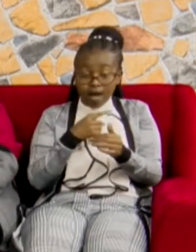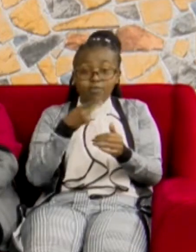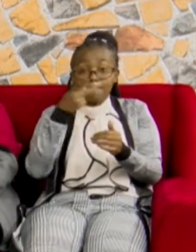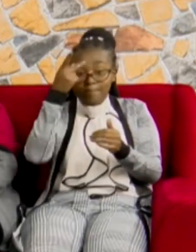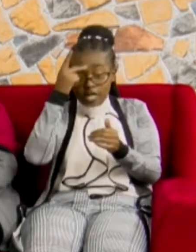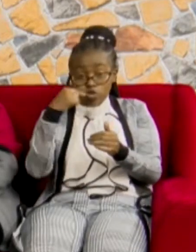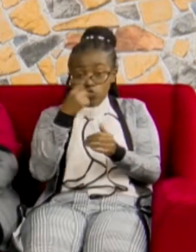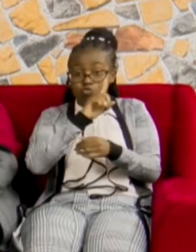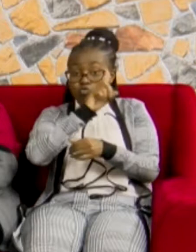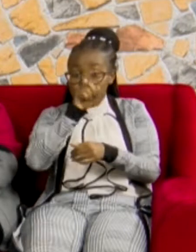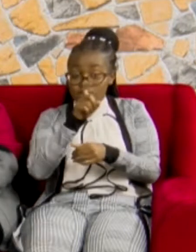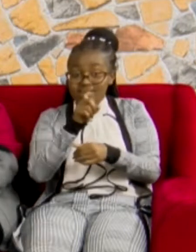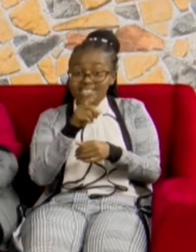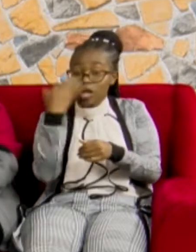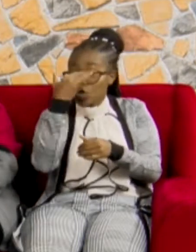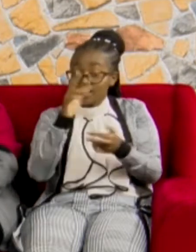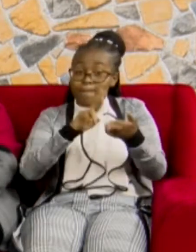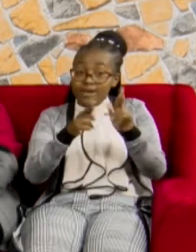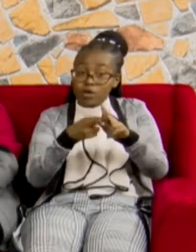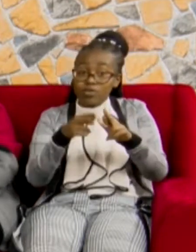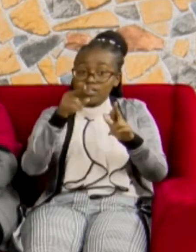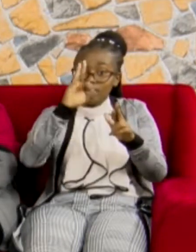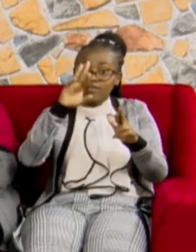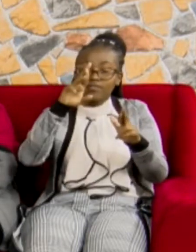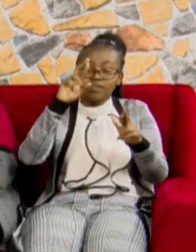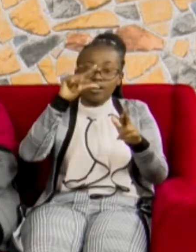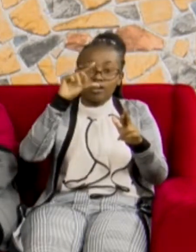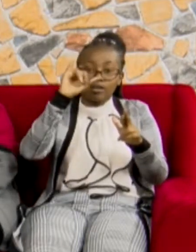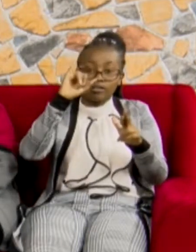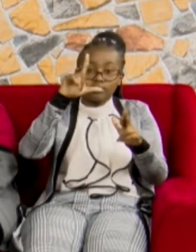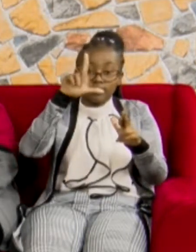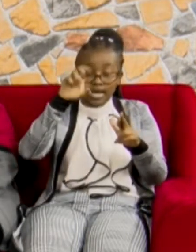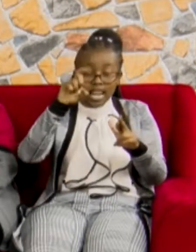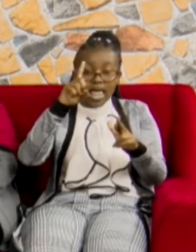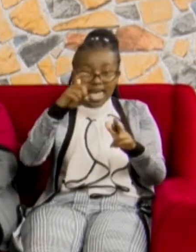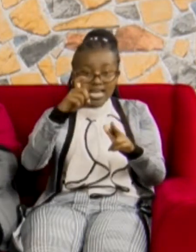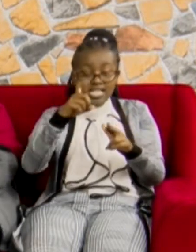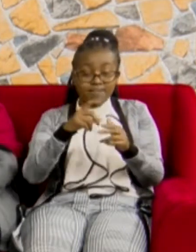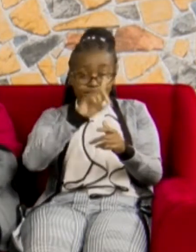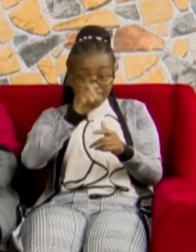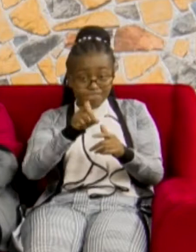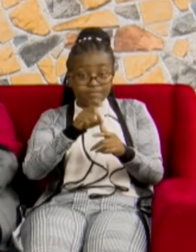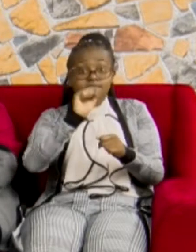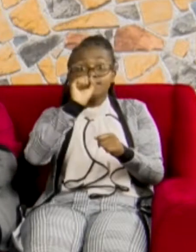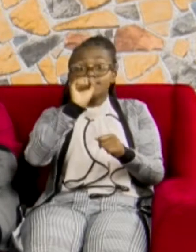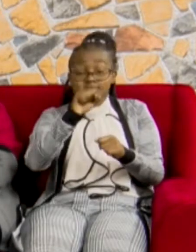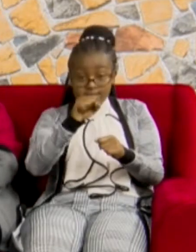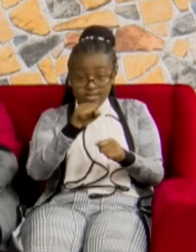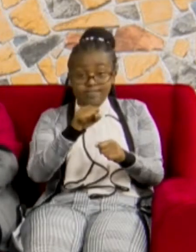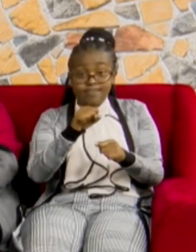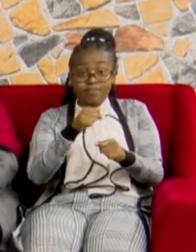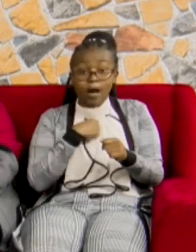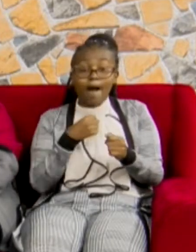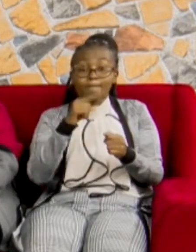parent who has asked, is autism related with Fragile X syndrome? So yes, there